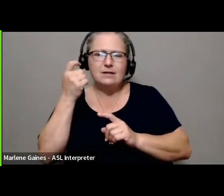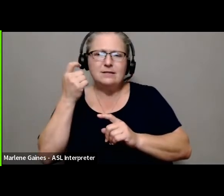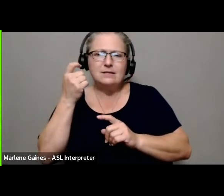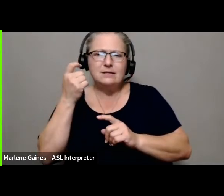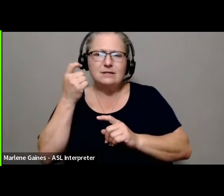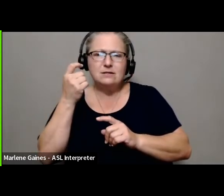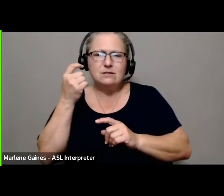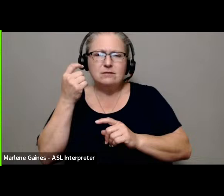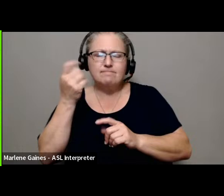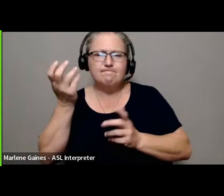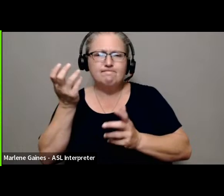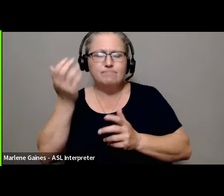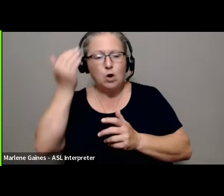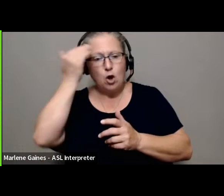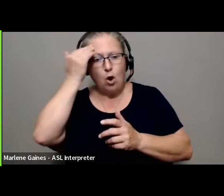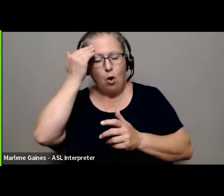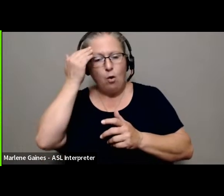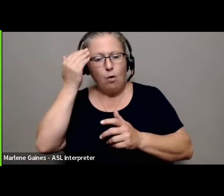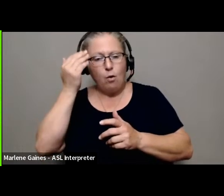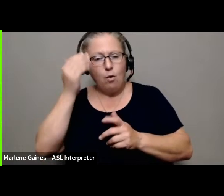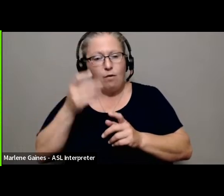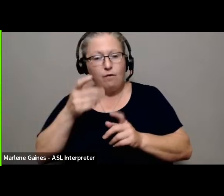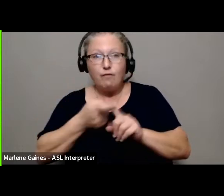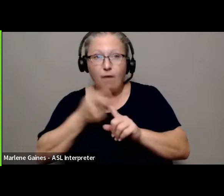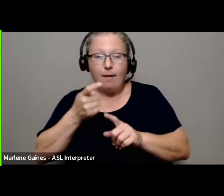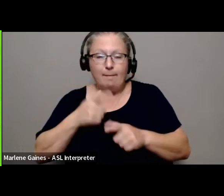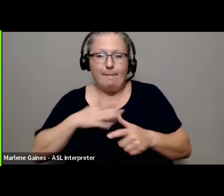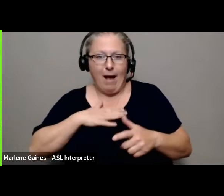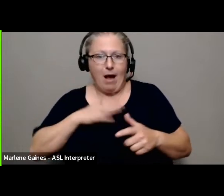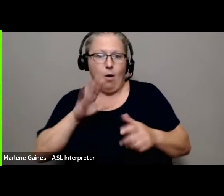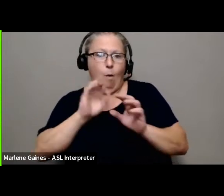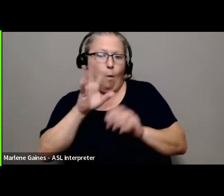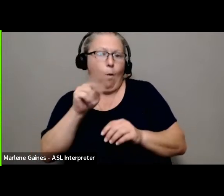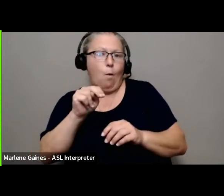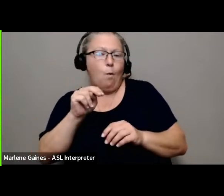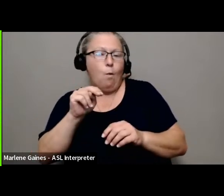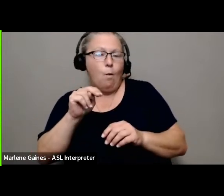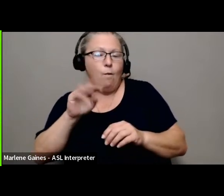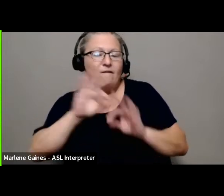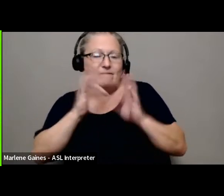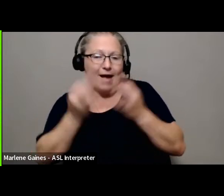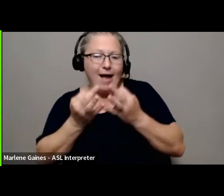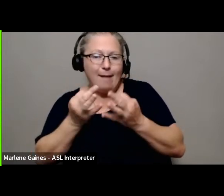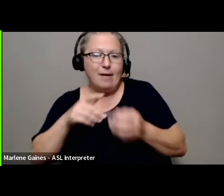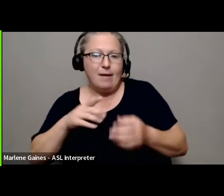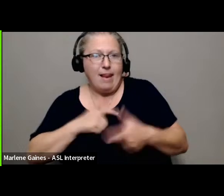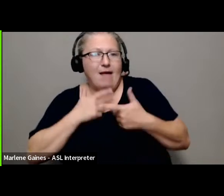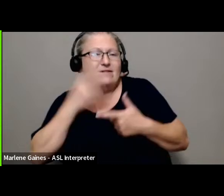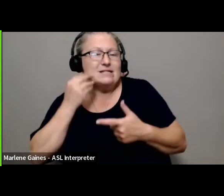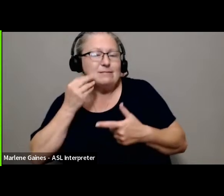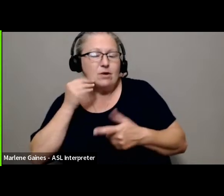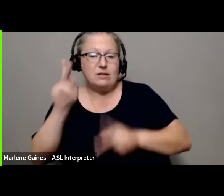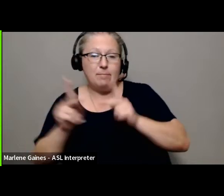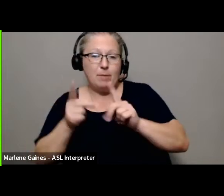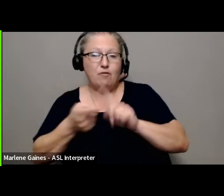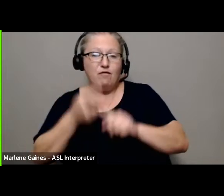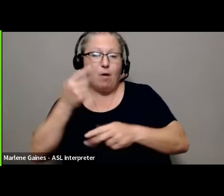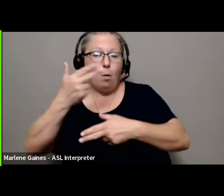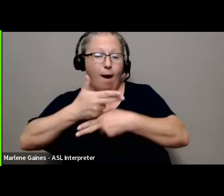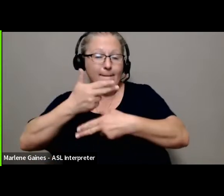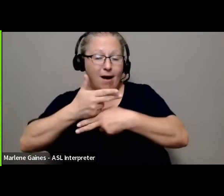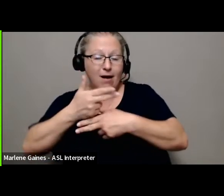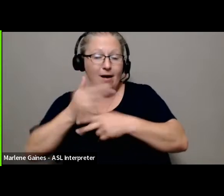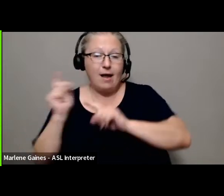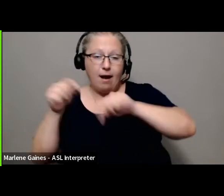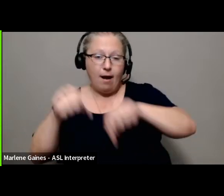just knowing like from lived experience with my own family of folks that have come from Guatemala